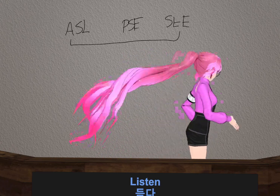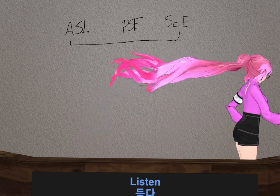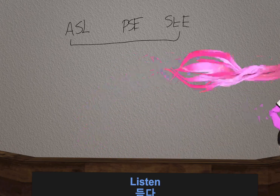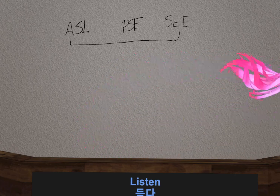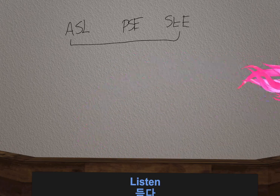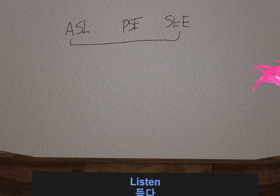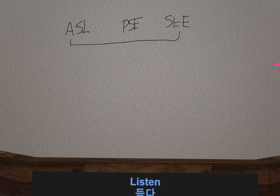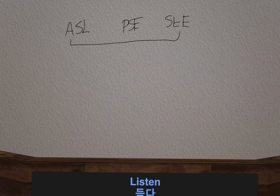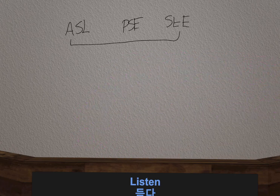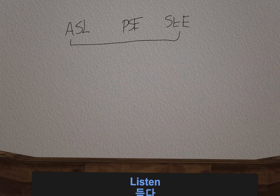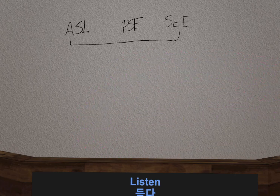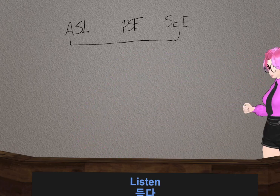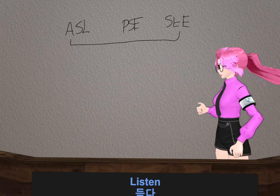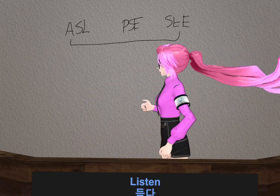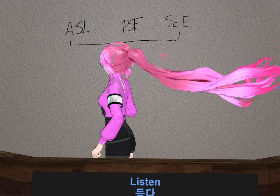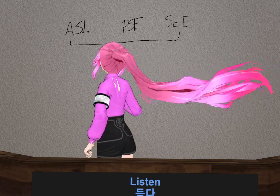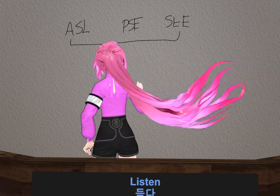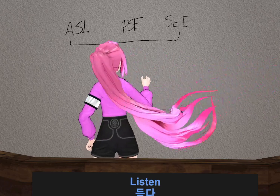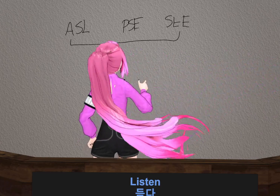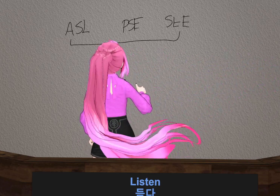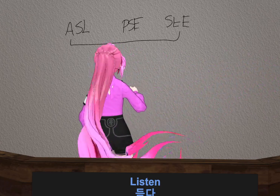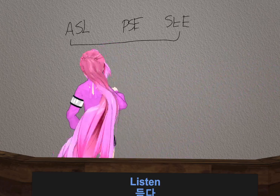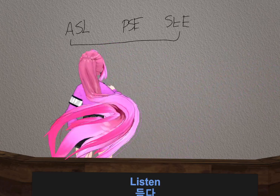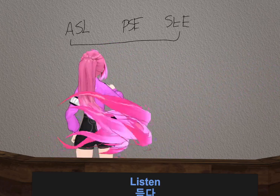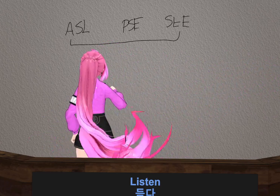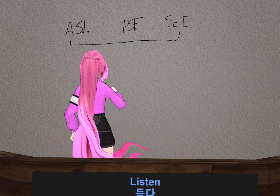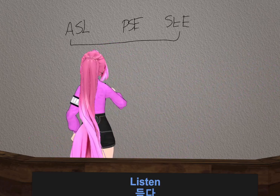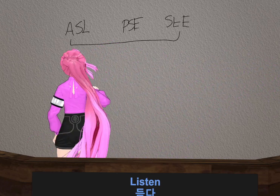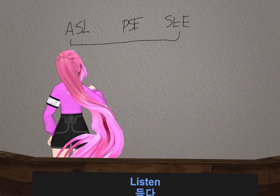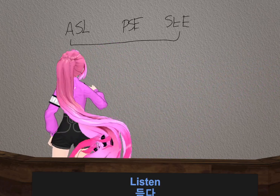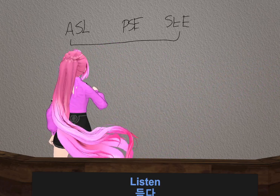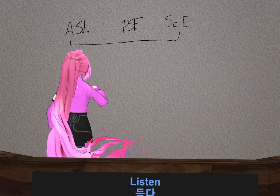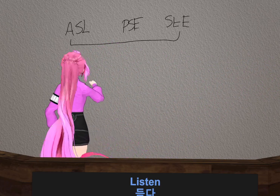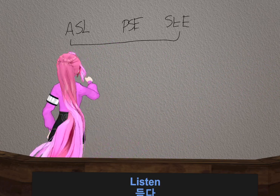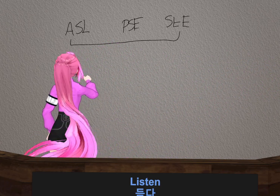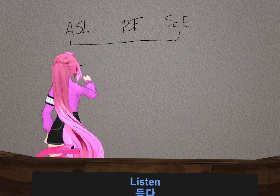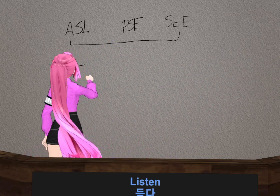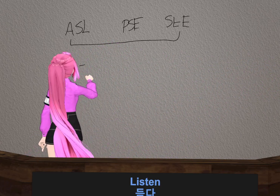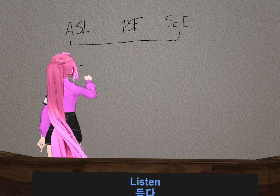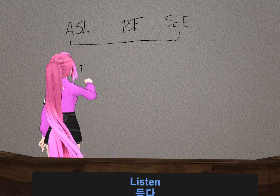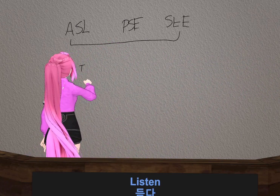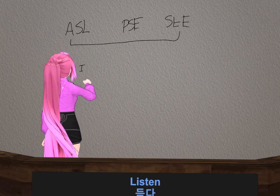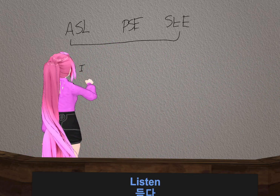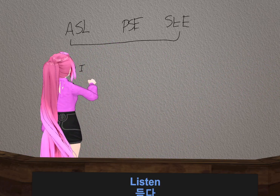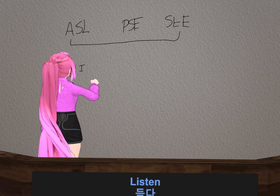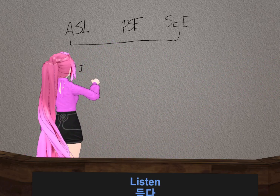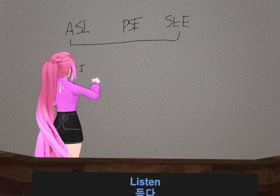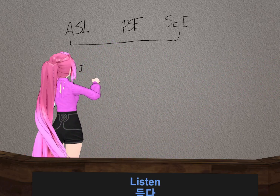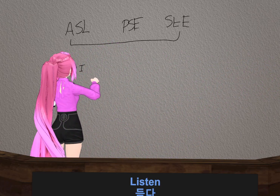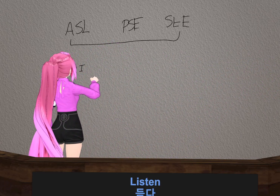taking an English sentence. So what's a good sentence? I